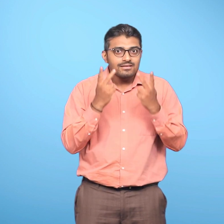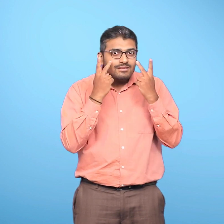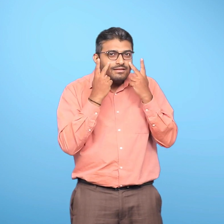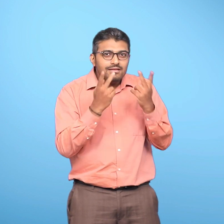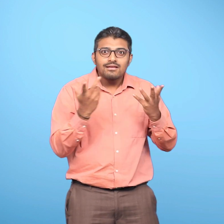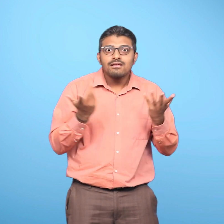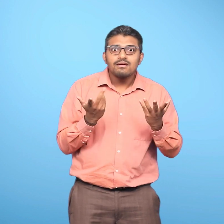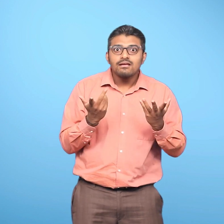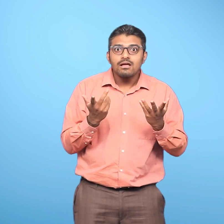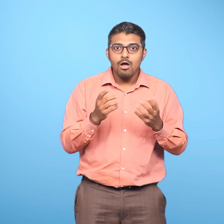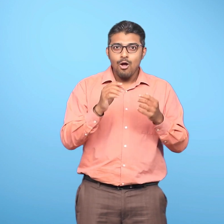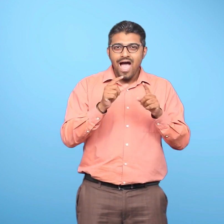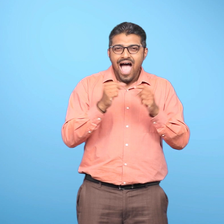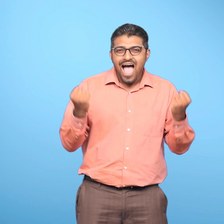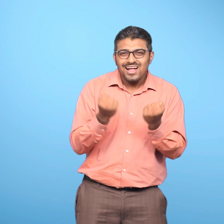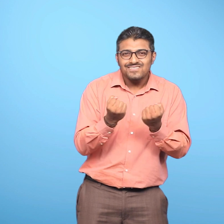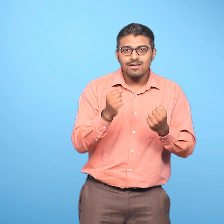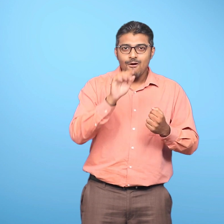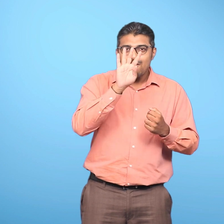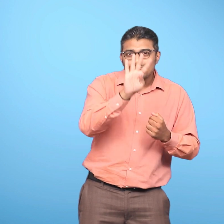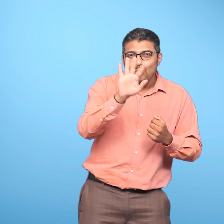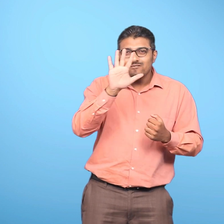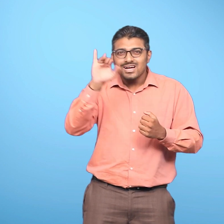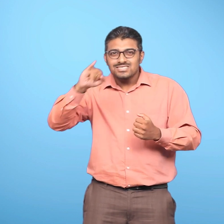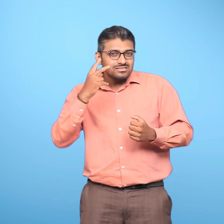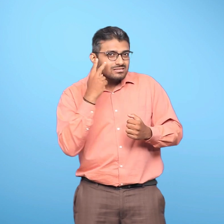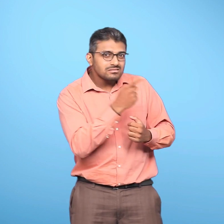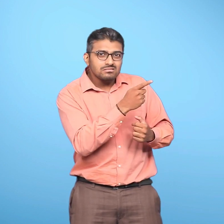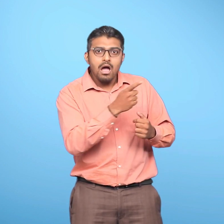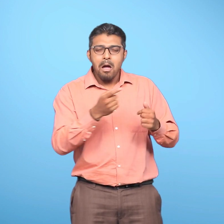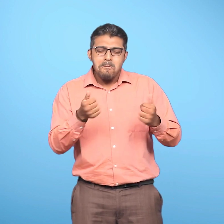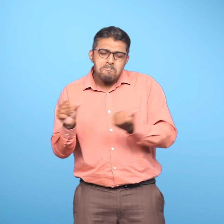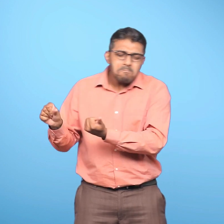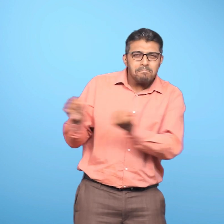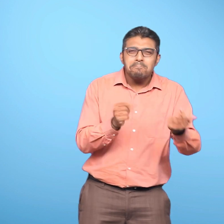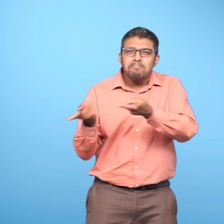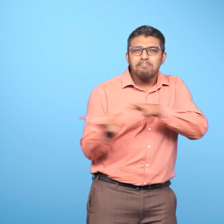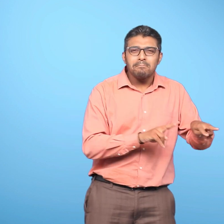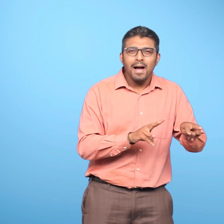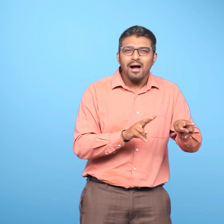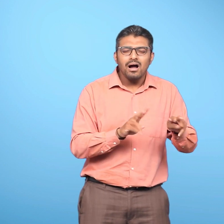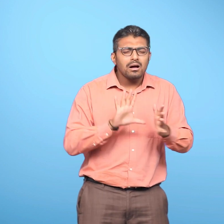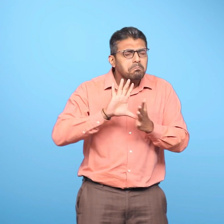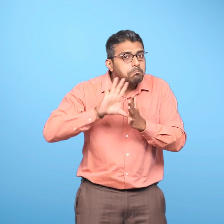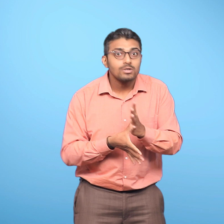We see that the changes which have occurred in the activity 4, 5 and 6 cannot be reversed.